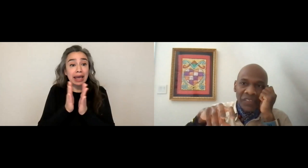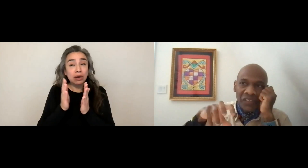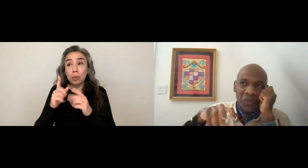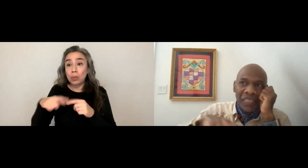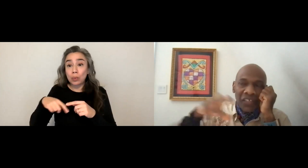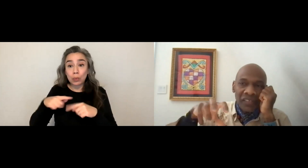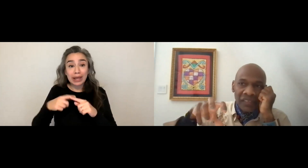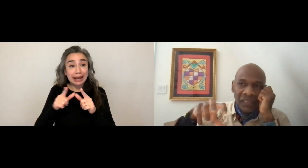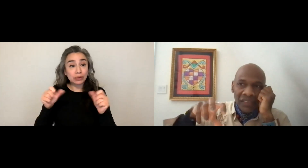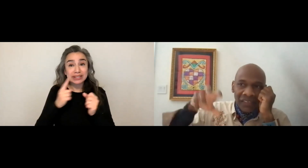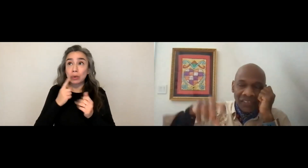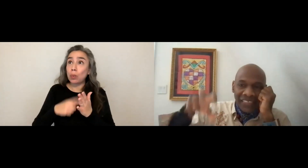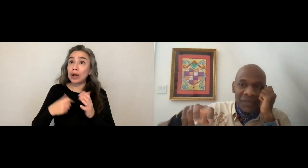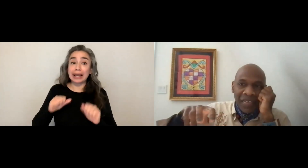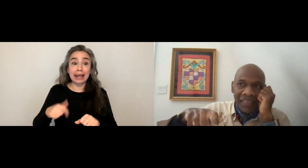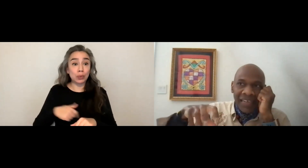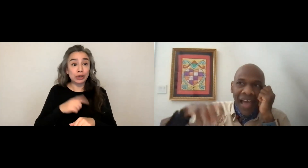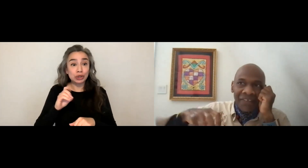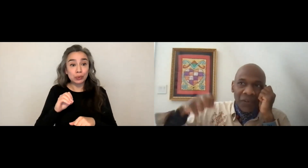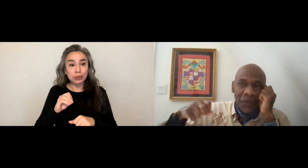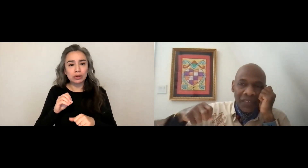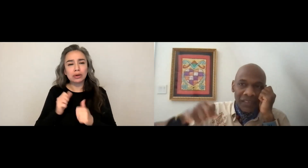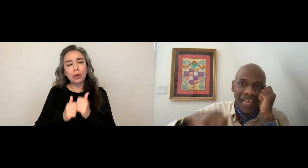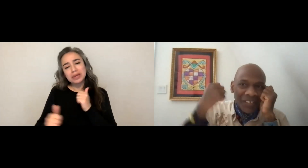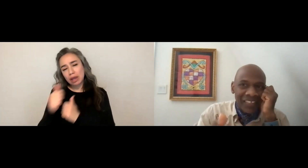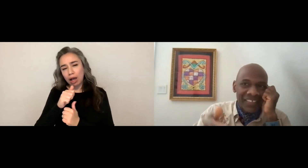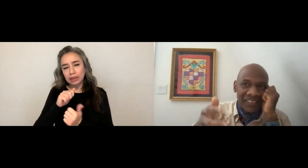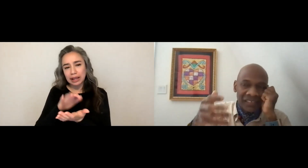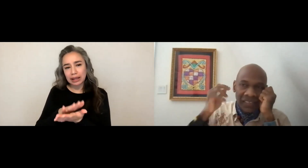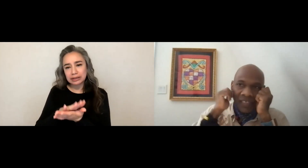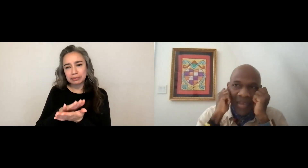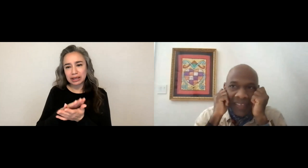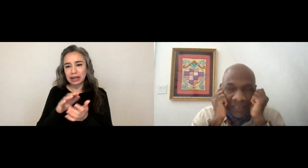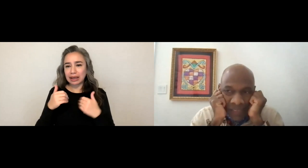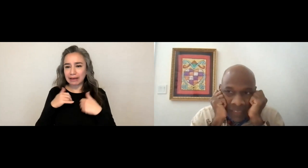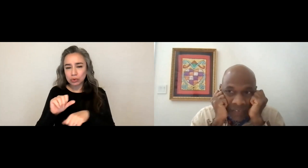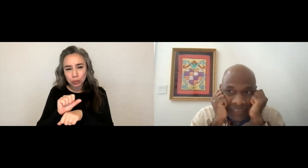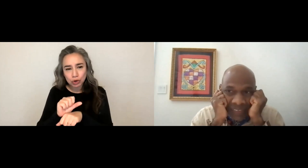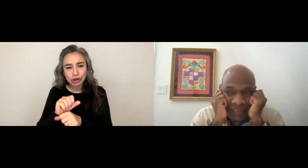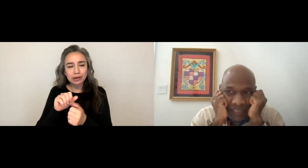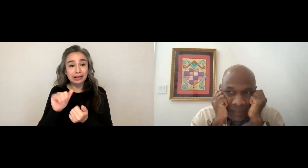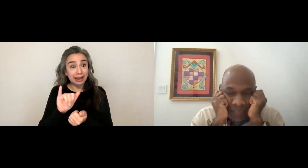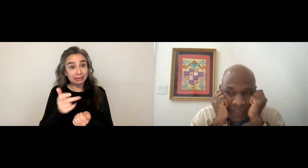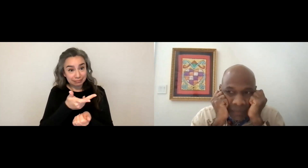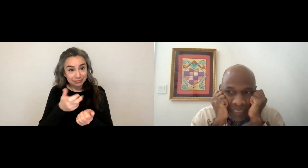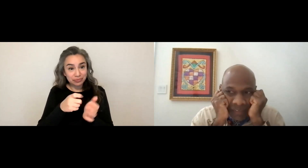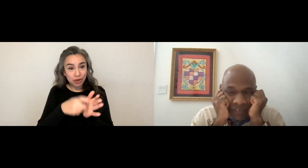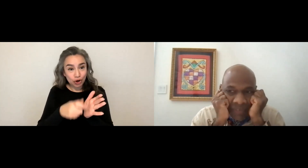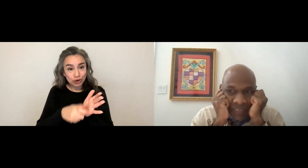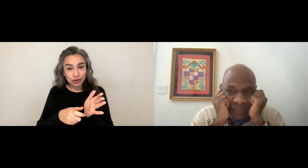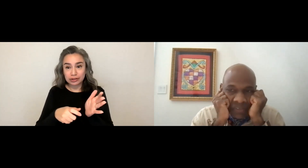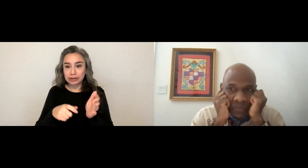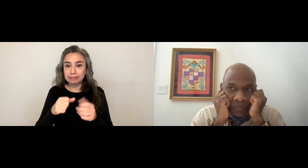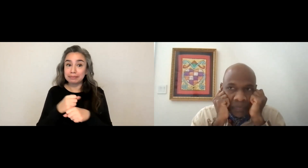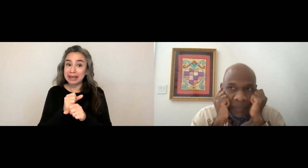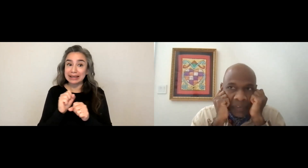as linguists to go beyond just academia and have our work, like your article, and Christine and Mary, make it